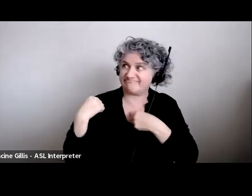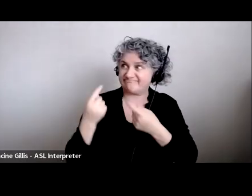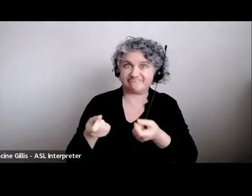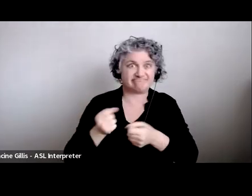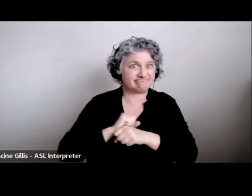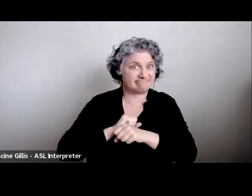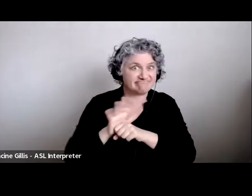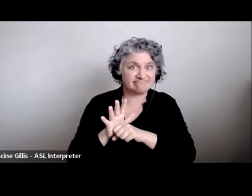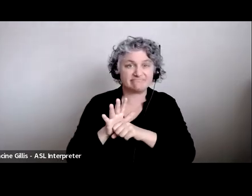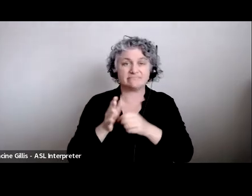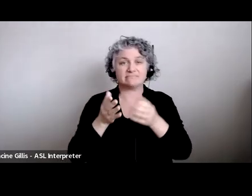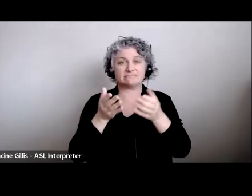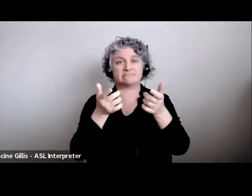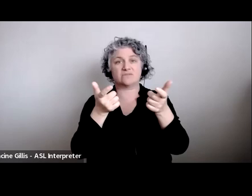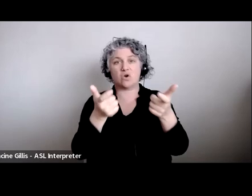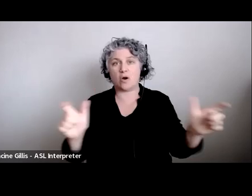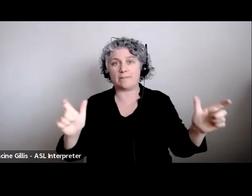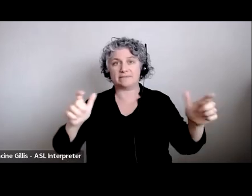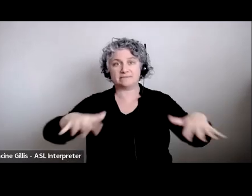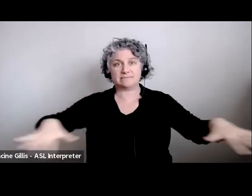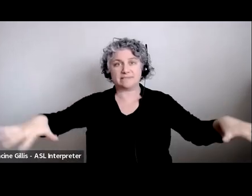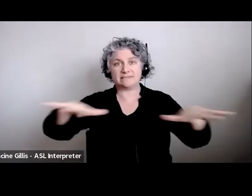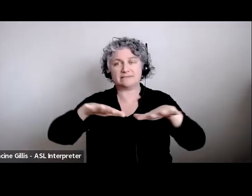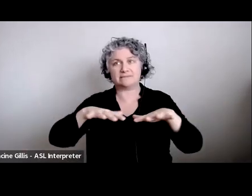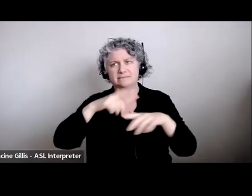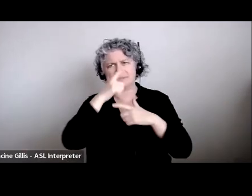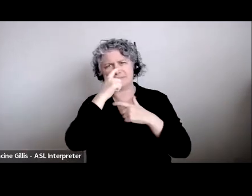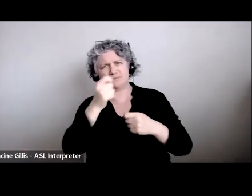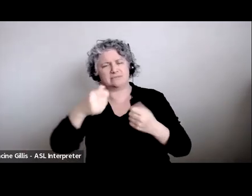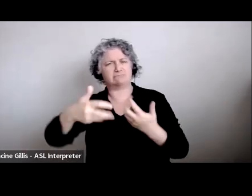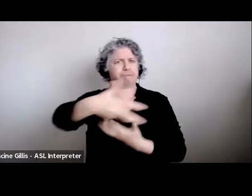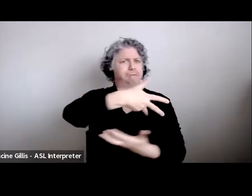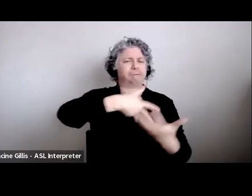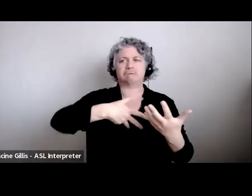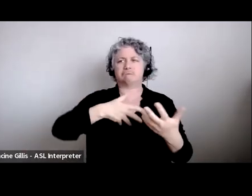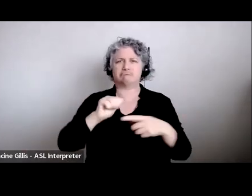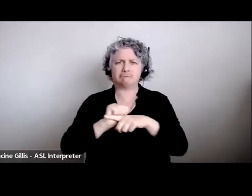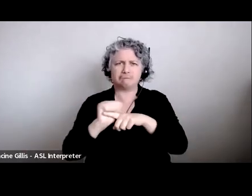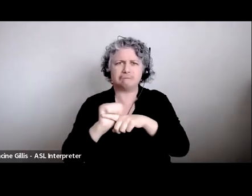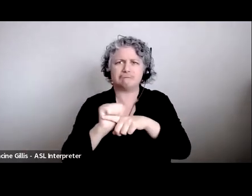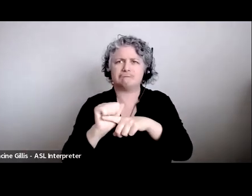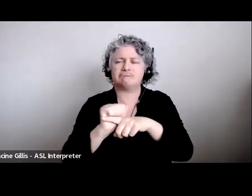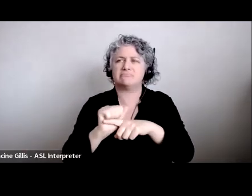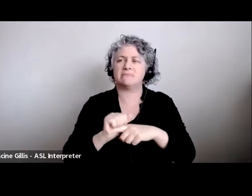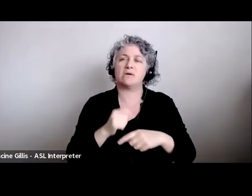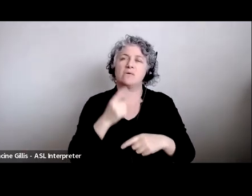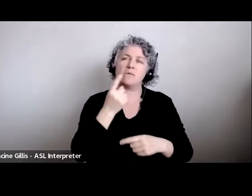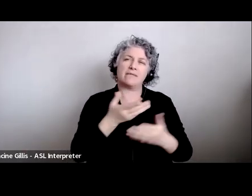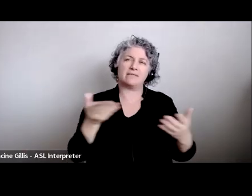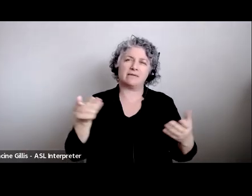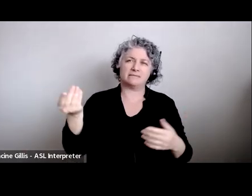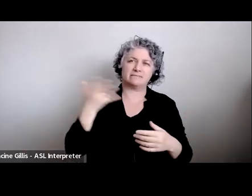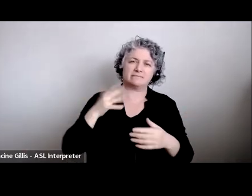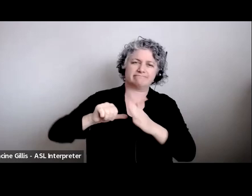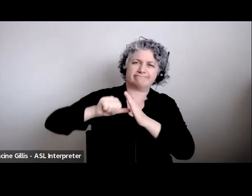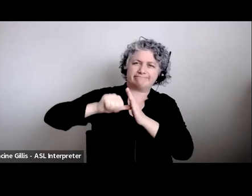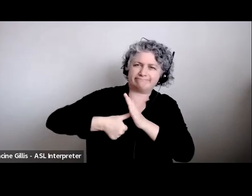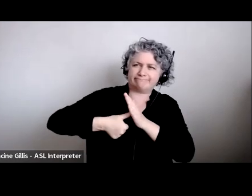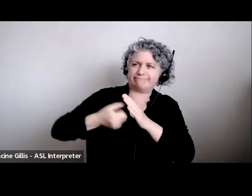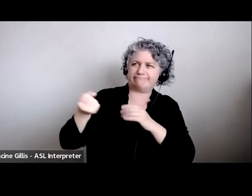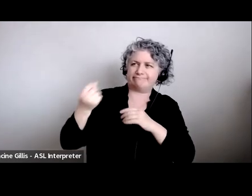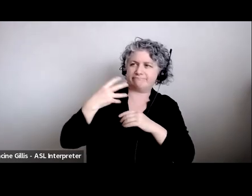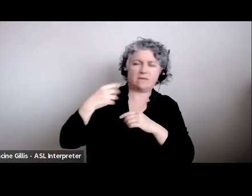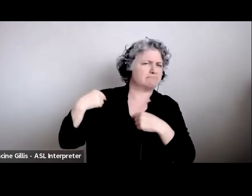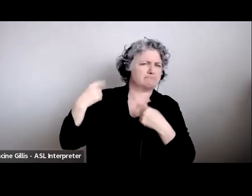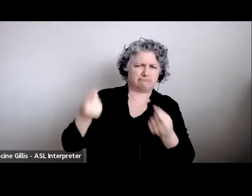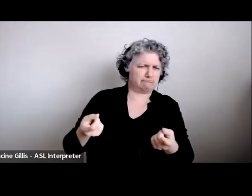And so she said that was a really interesting experience too. But one of the things that she talked to me about and stressed was, and she's been